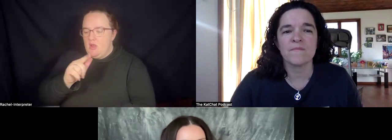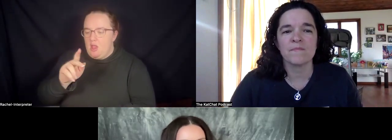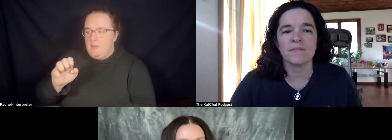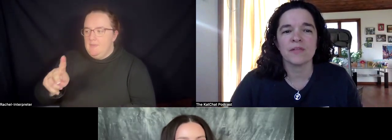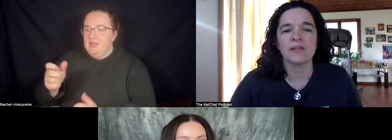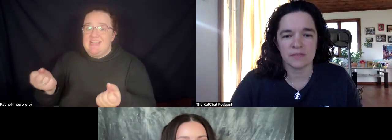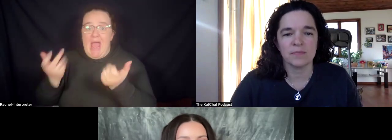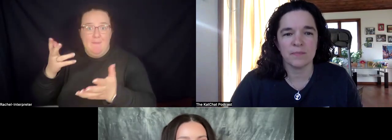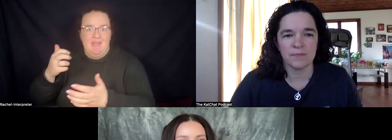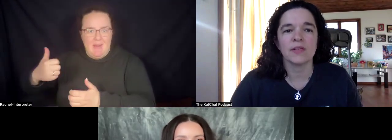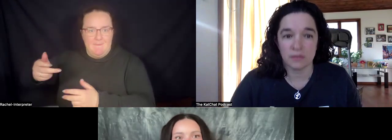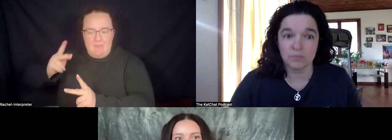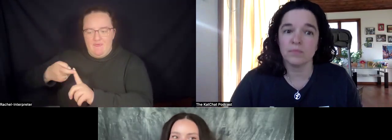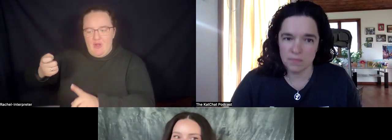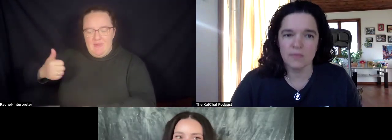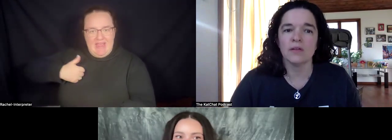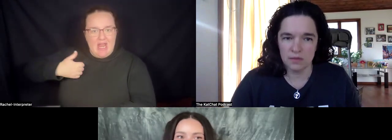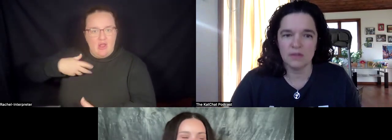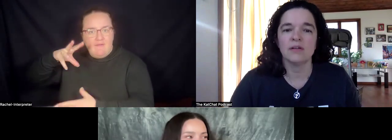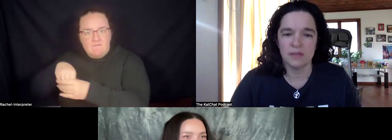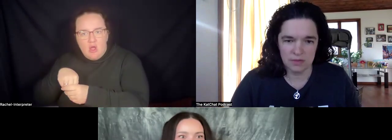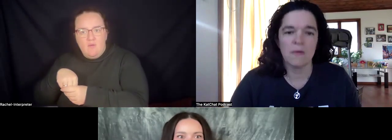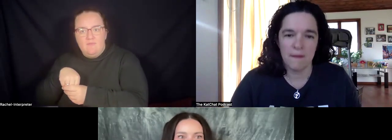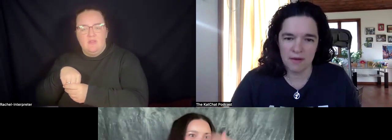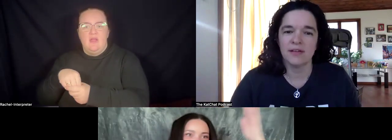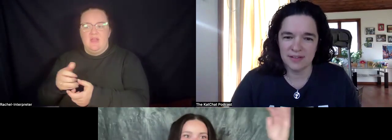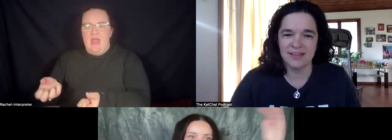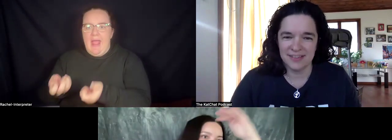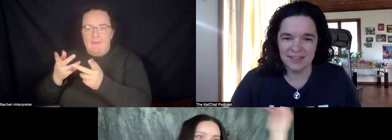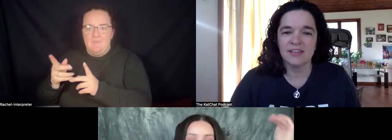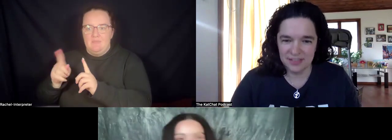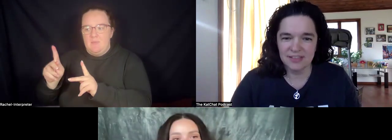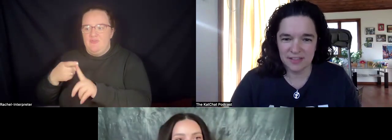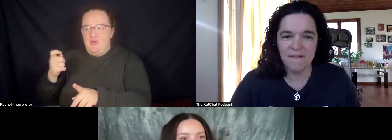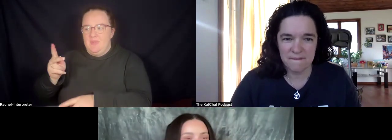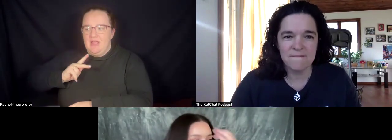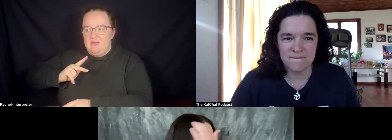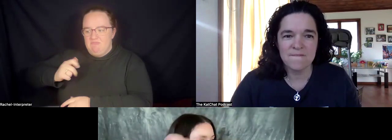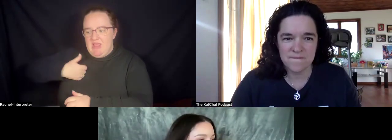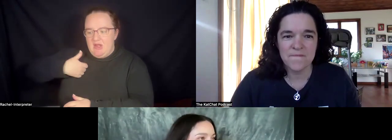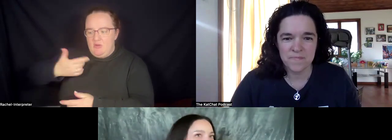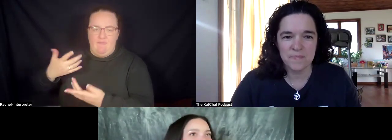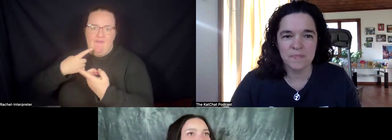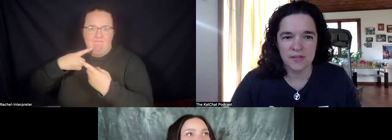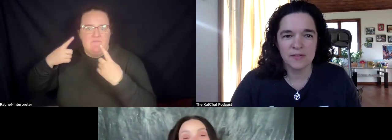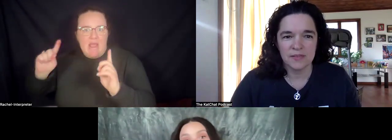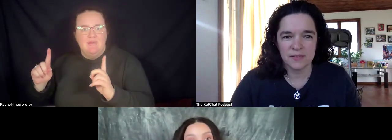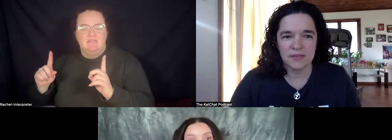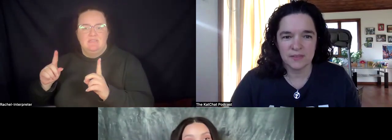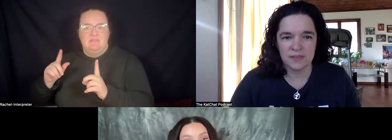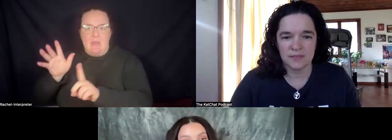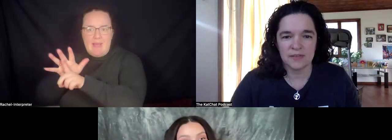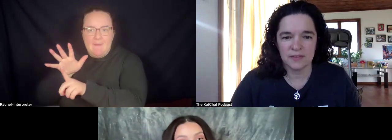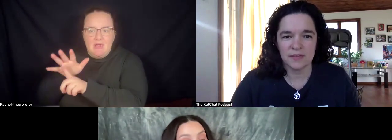are involved and how many Canadians are in that, you know, they're at stardom level. So